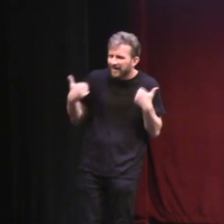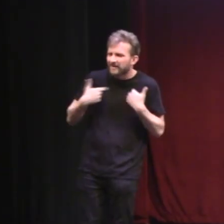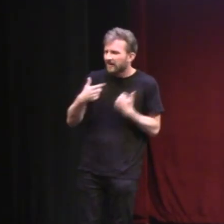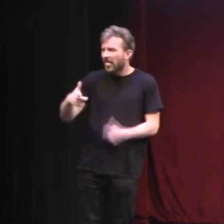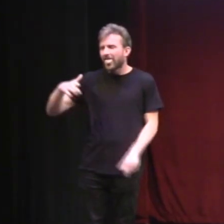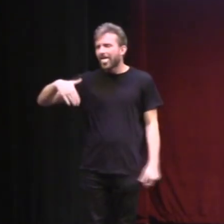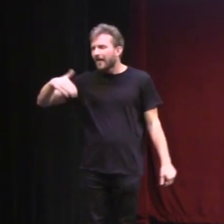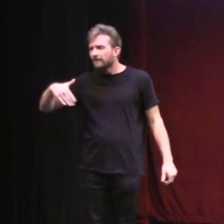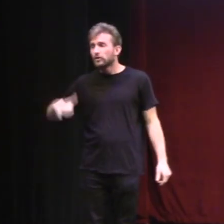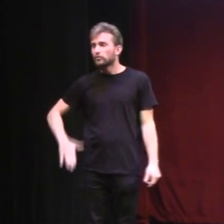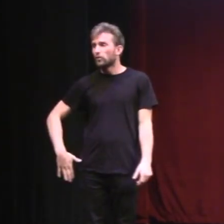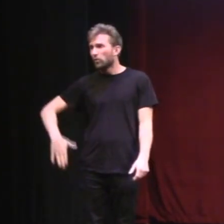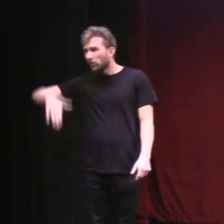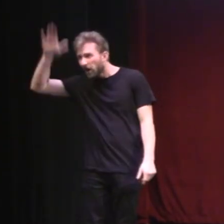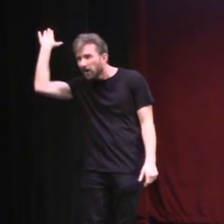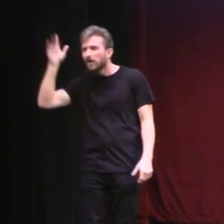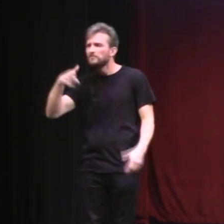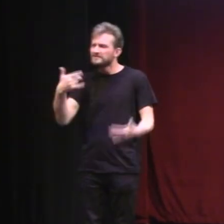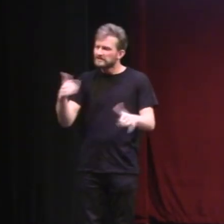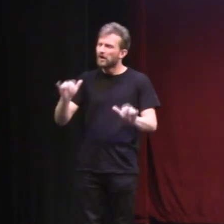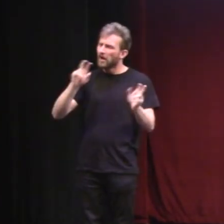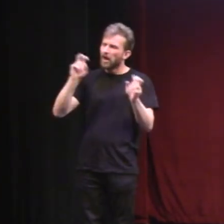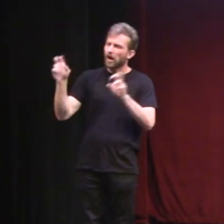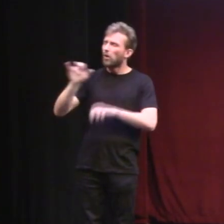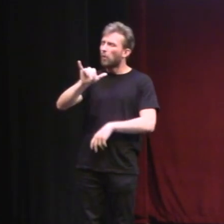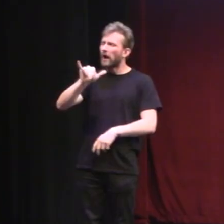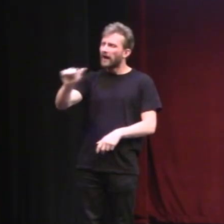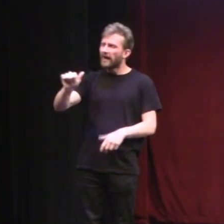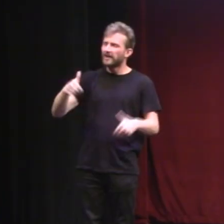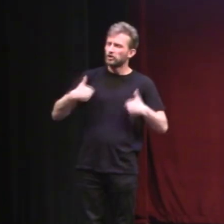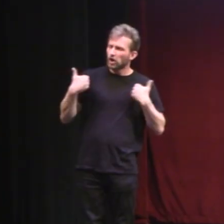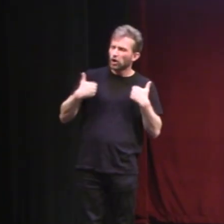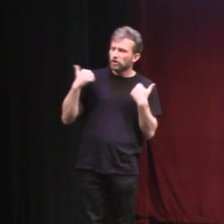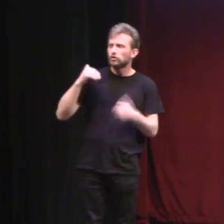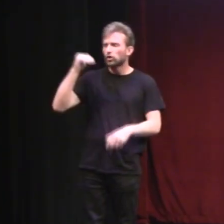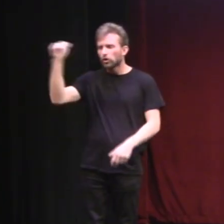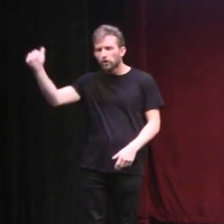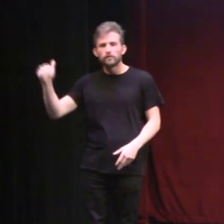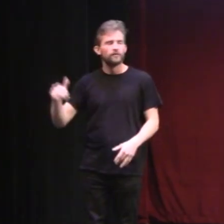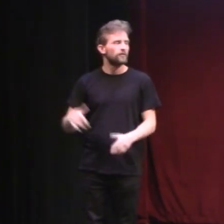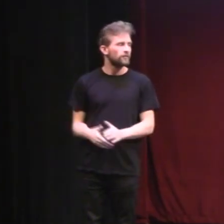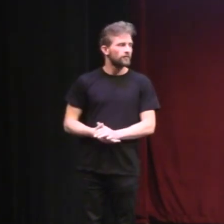struggle with some of his independent living skills. We kind of know what his supports look like.